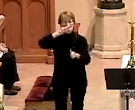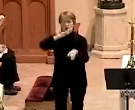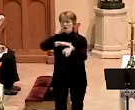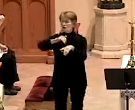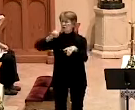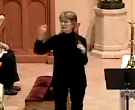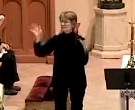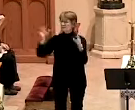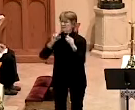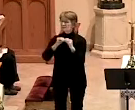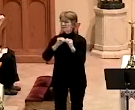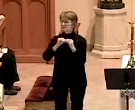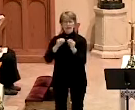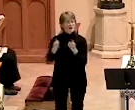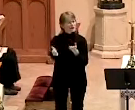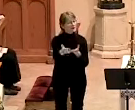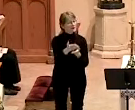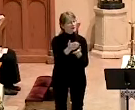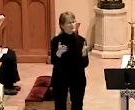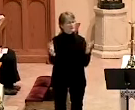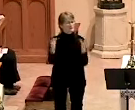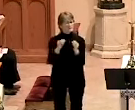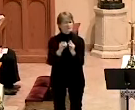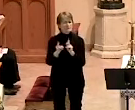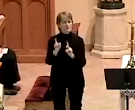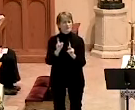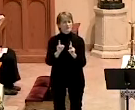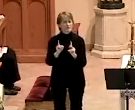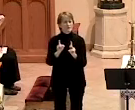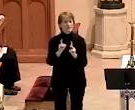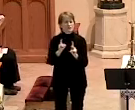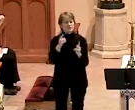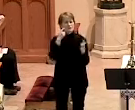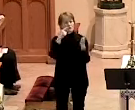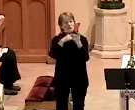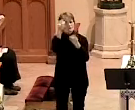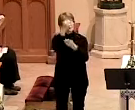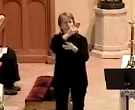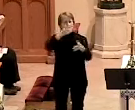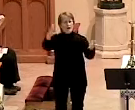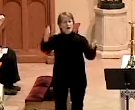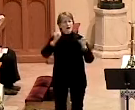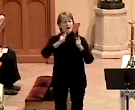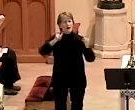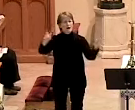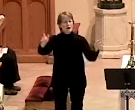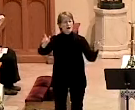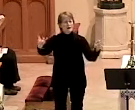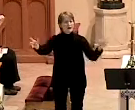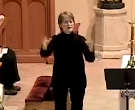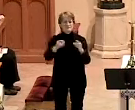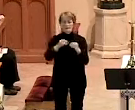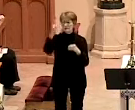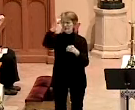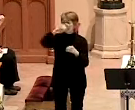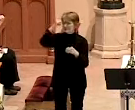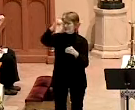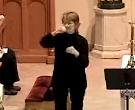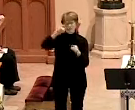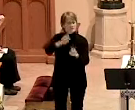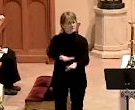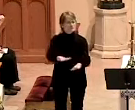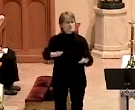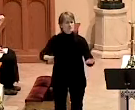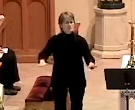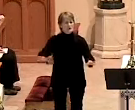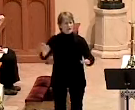assembly, gather the people, notify the congregation, assemble the elders, gather the children and